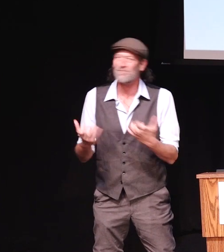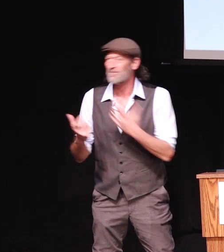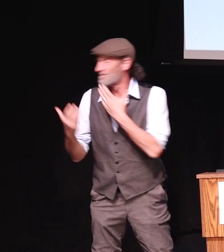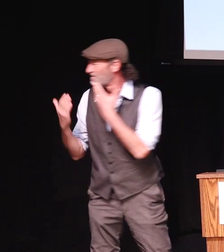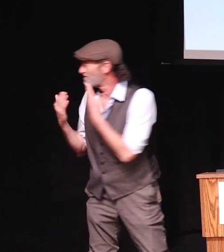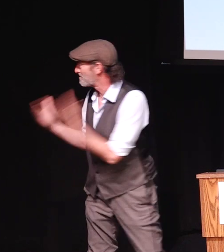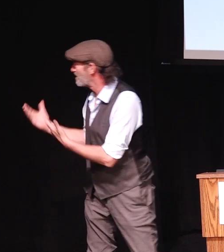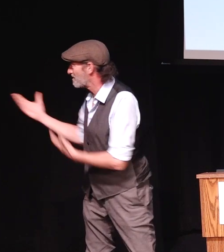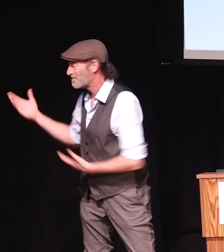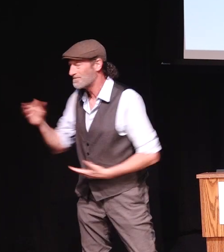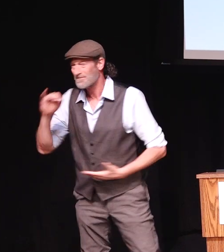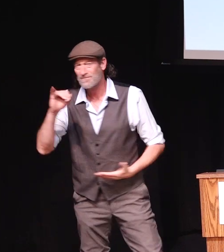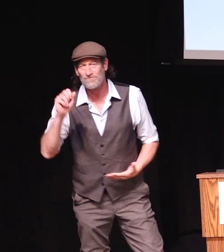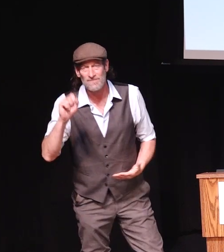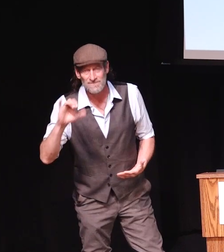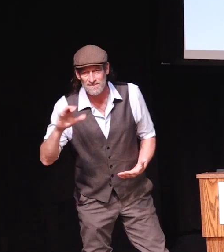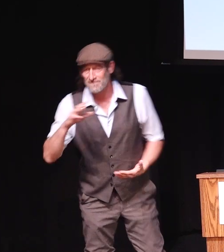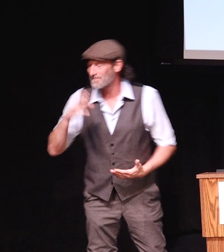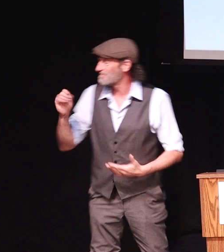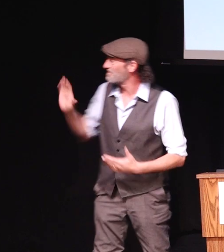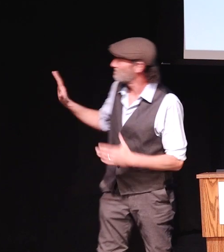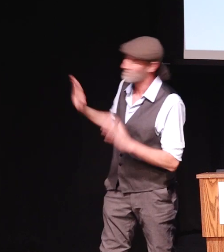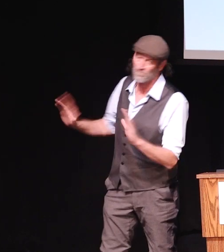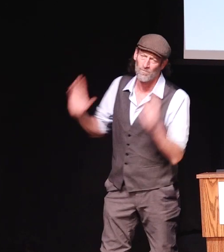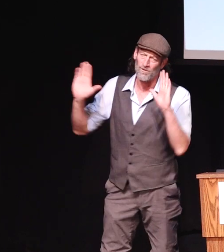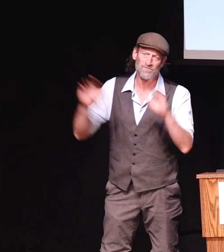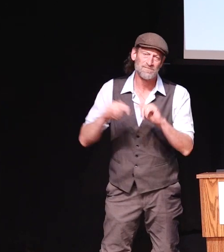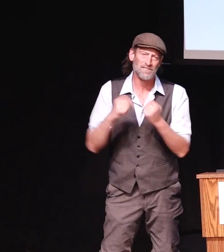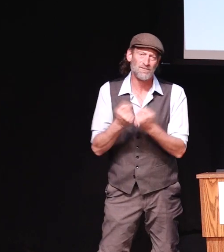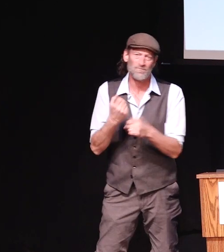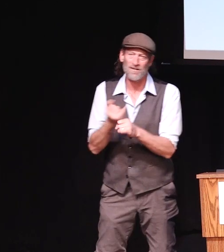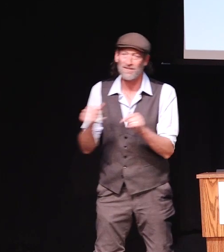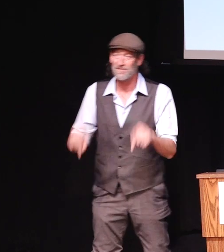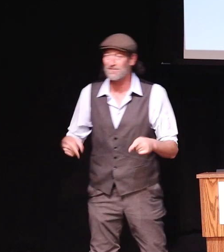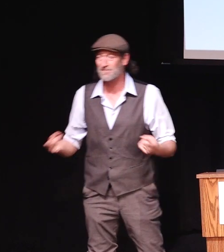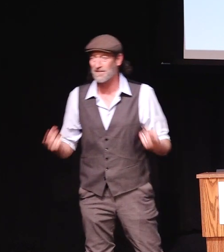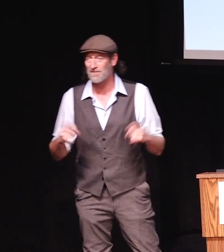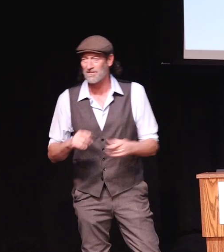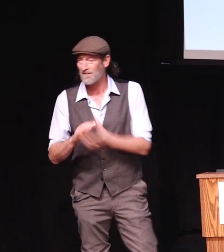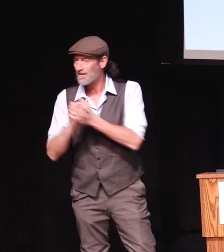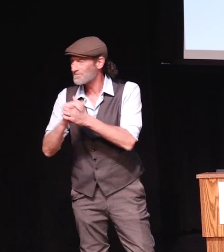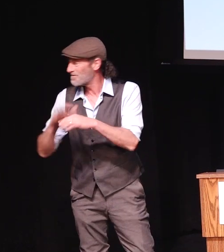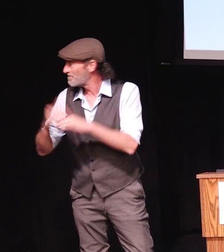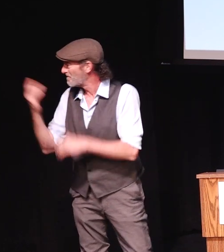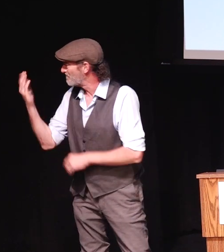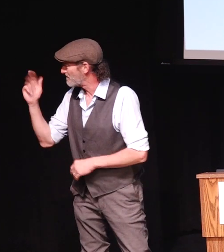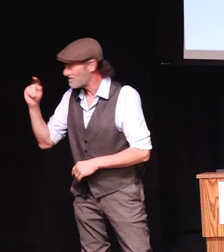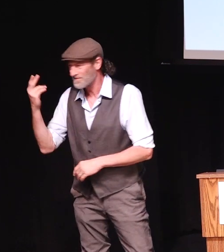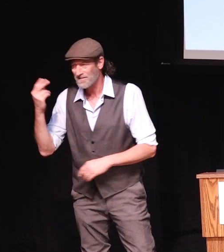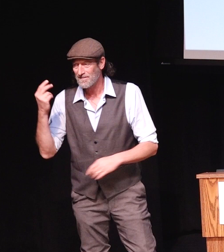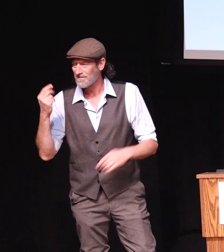First of all, I just want to really thank Isaac and his fabulous team for making this a